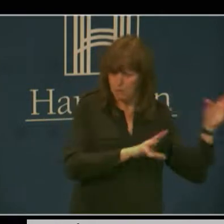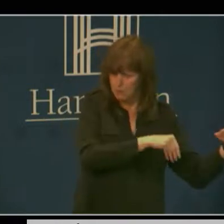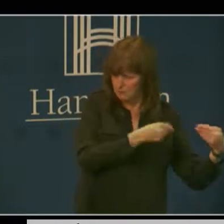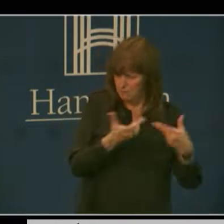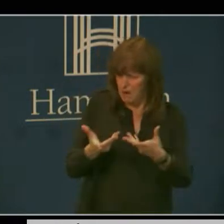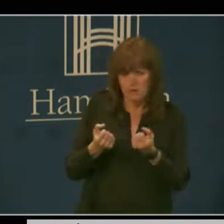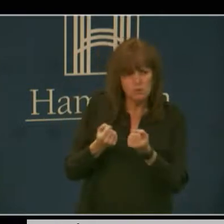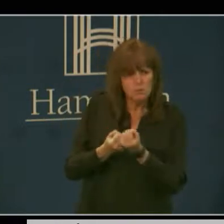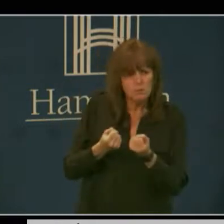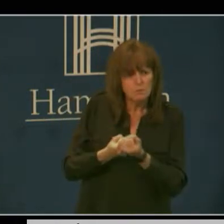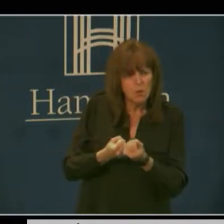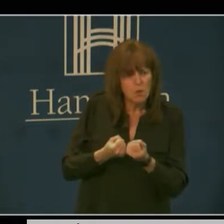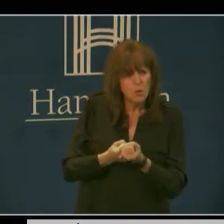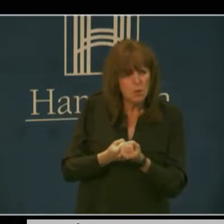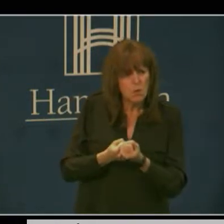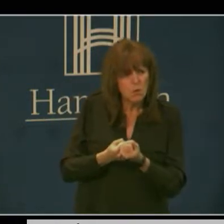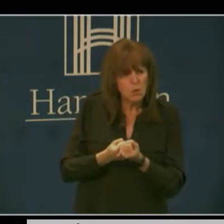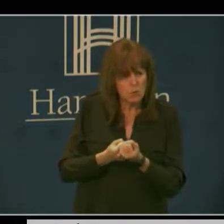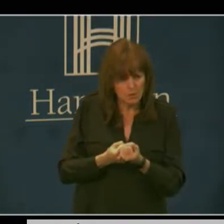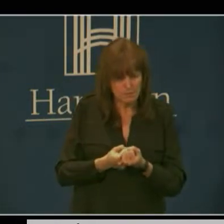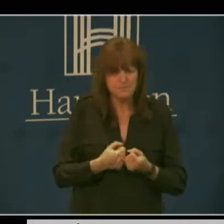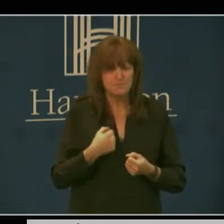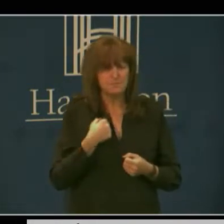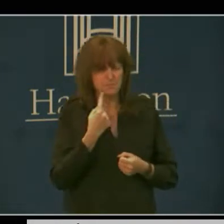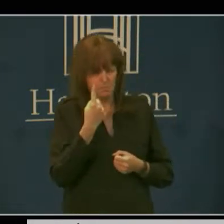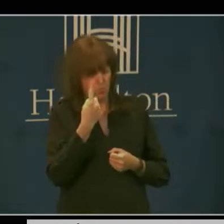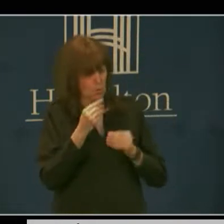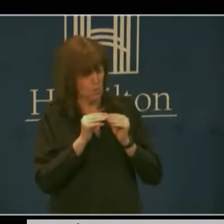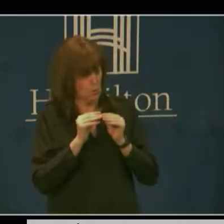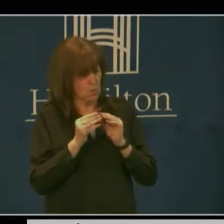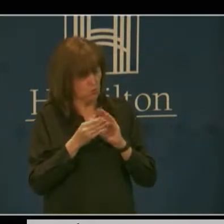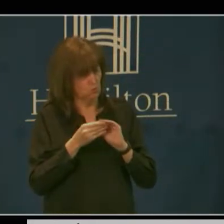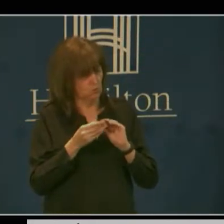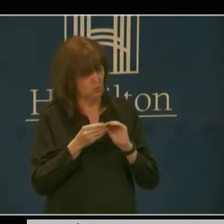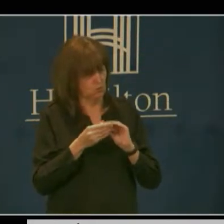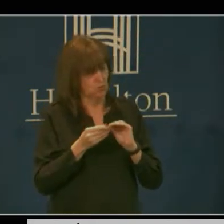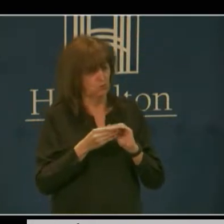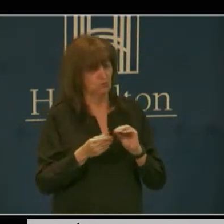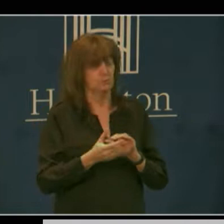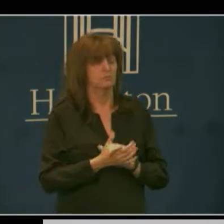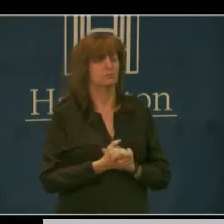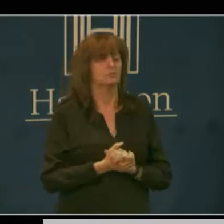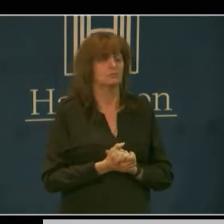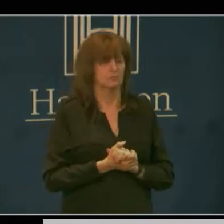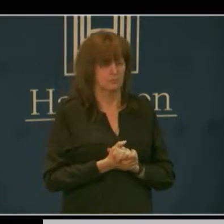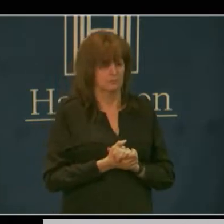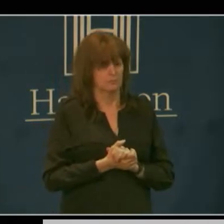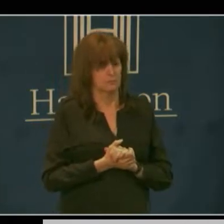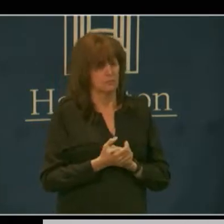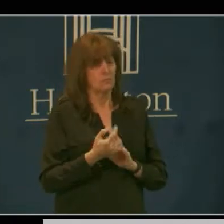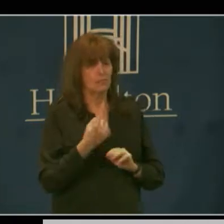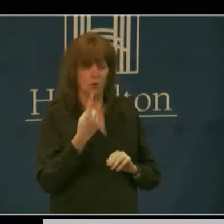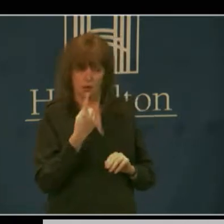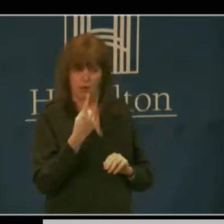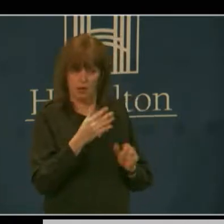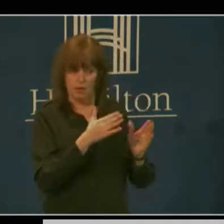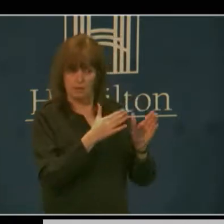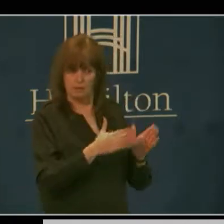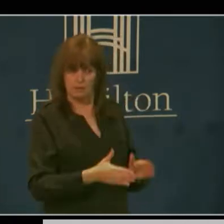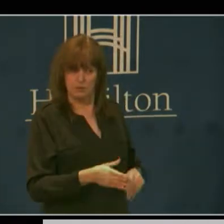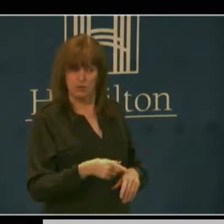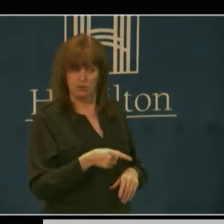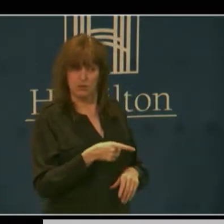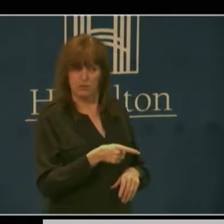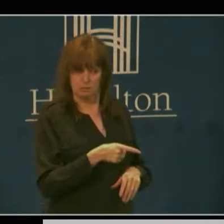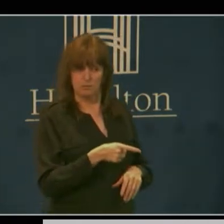supports is the story I'll end with. And that is that we had an individual through a media connection and